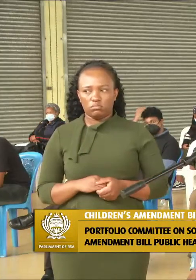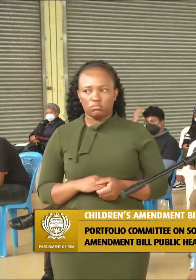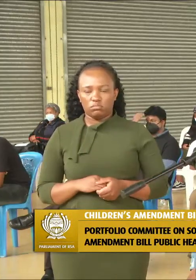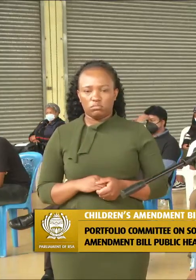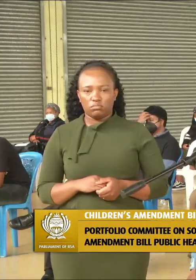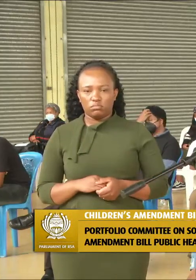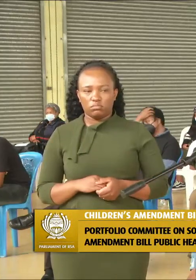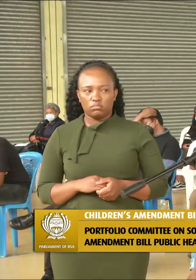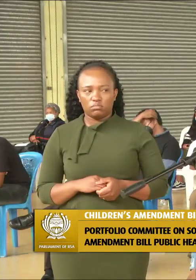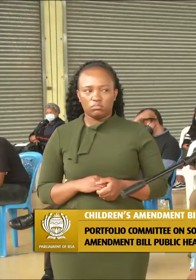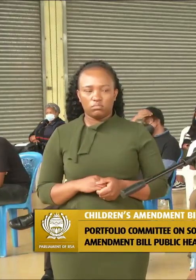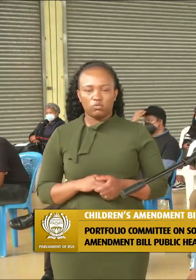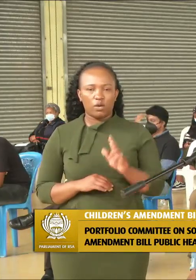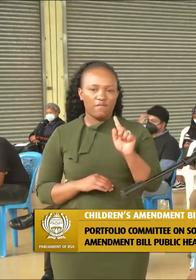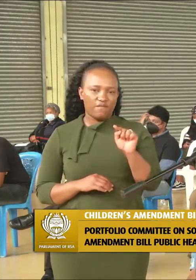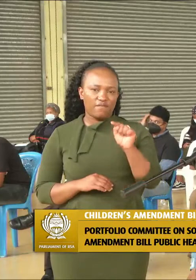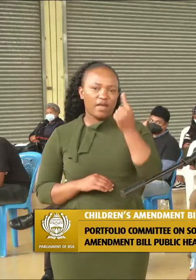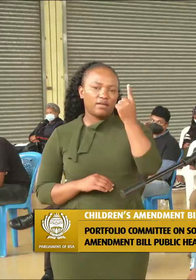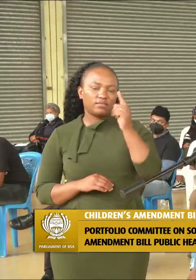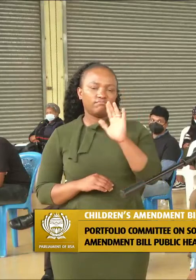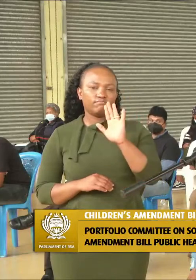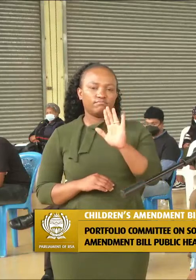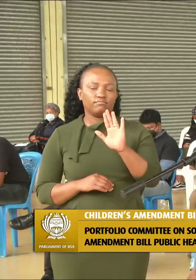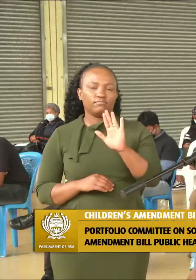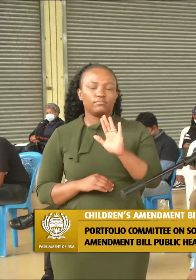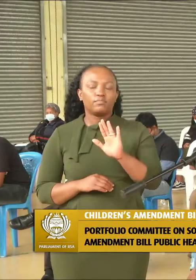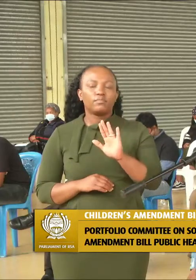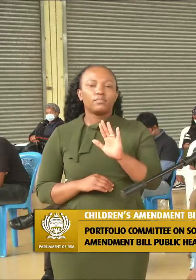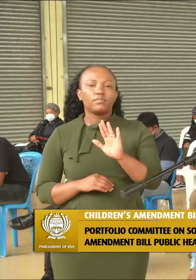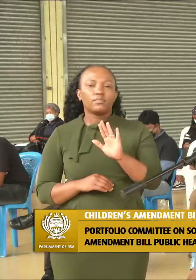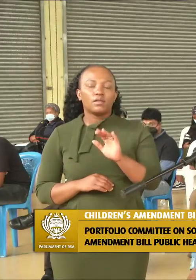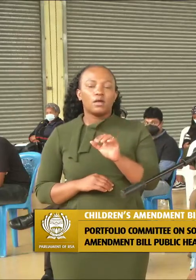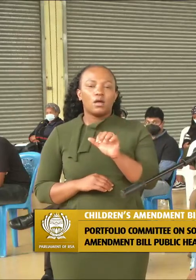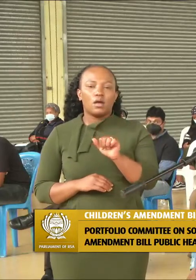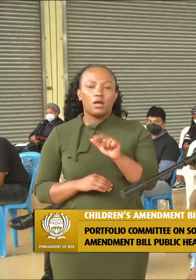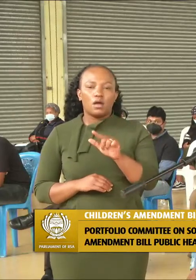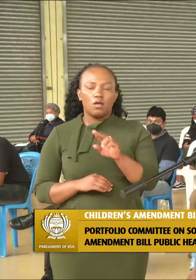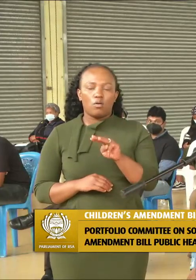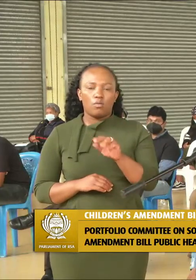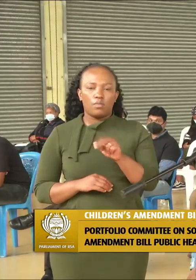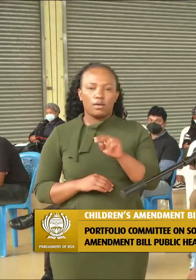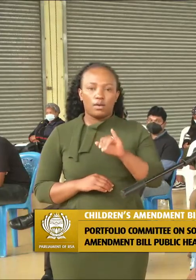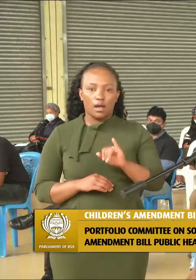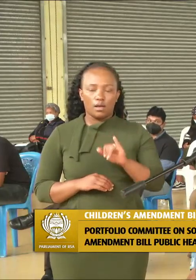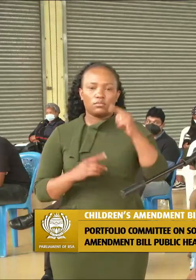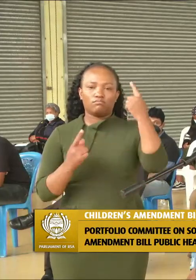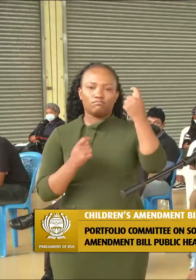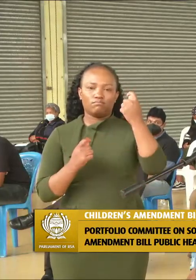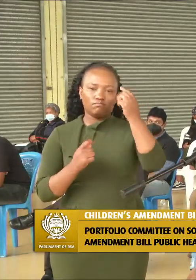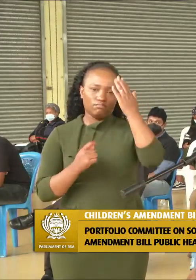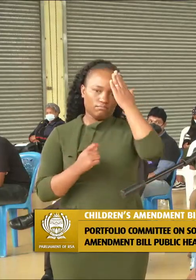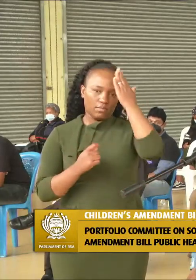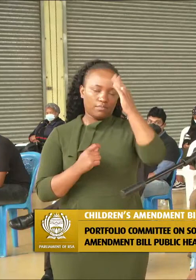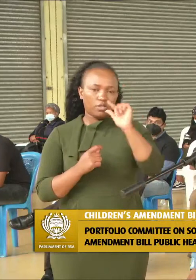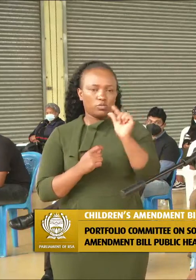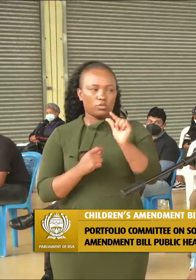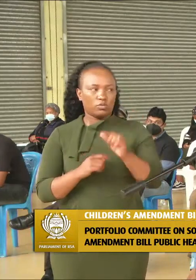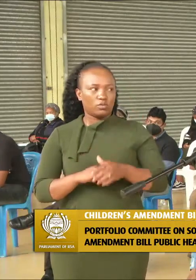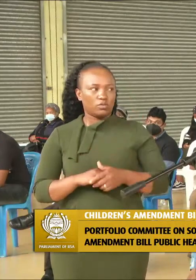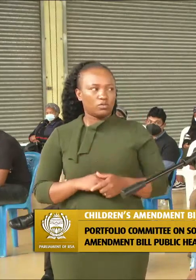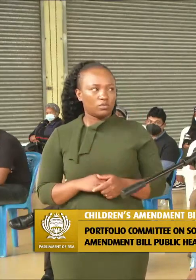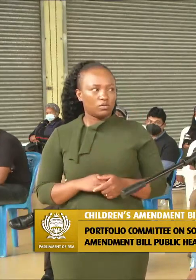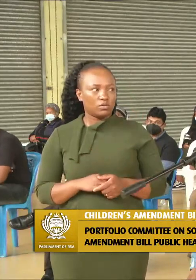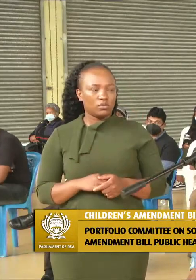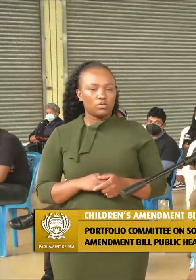I'm going to have my first alumni graduation ceremony coming up soon. You know, my